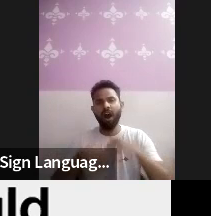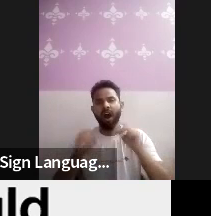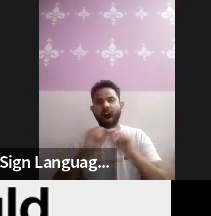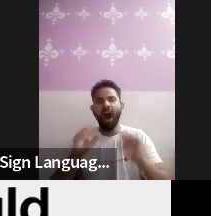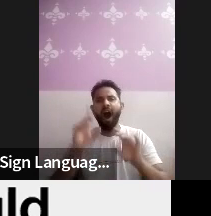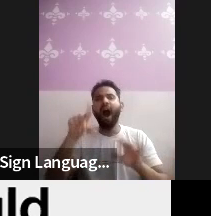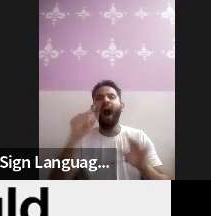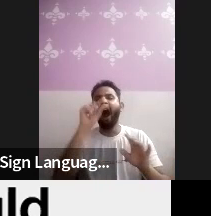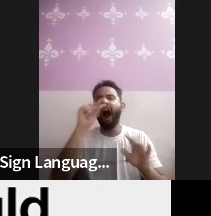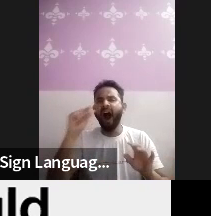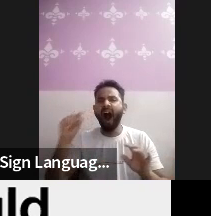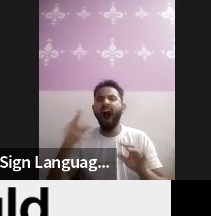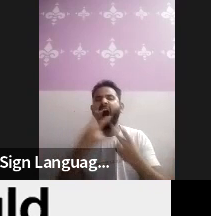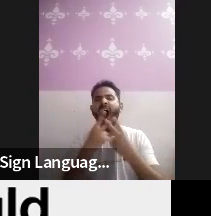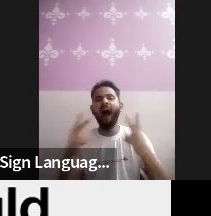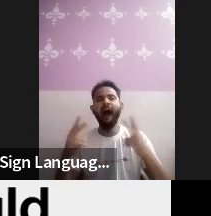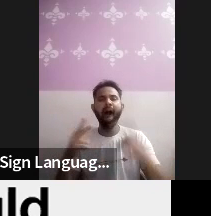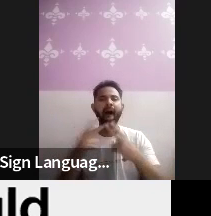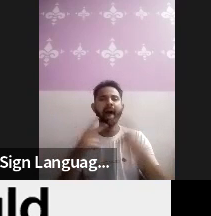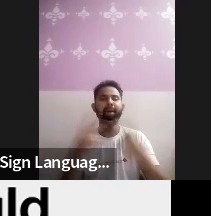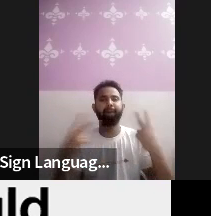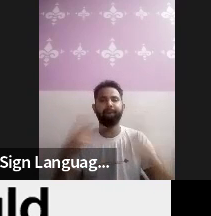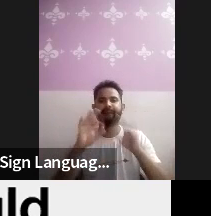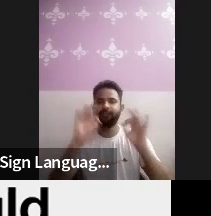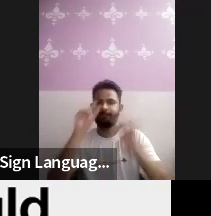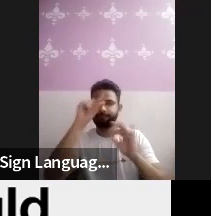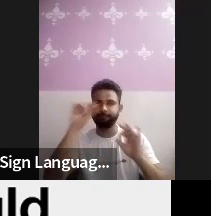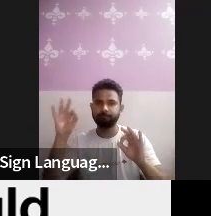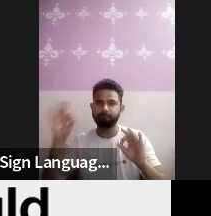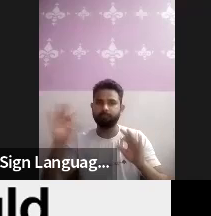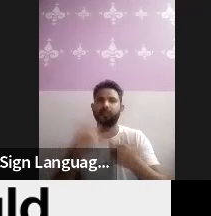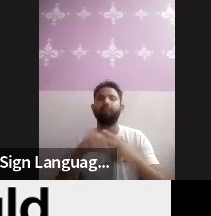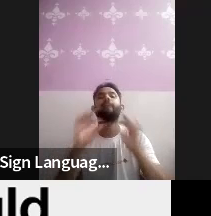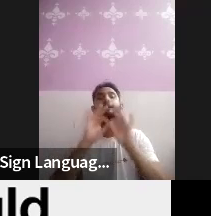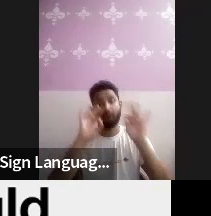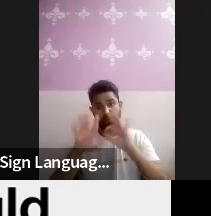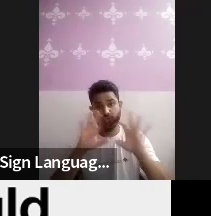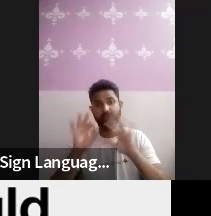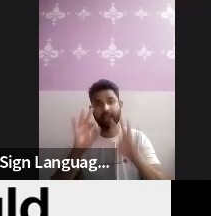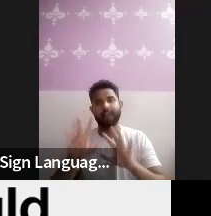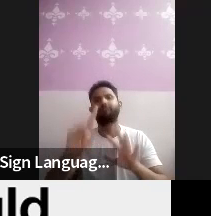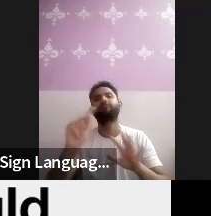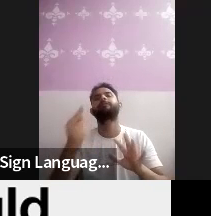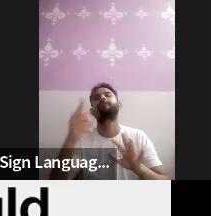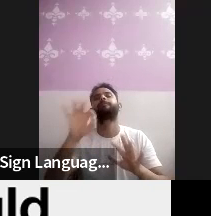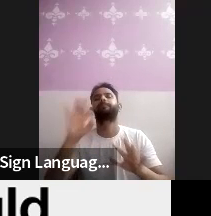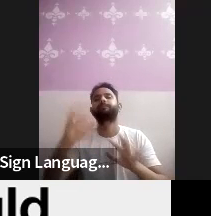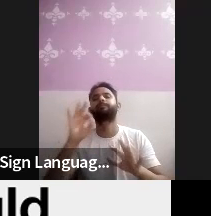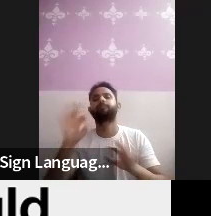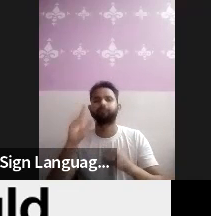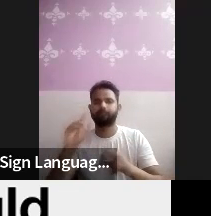oh, yeah, there is a sign like that. Okay, now I understand what it is, and they can click yes. Or if there isn't a sign like that, they can click no. But then it